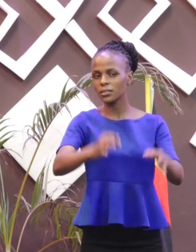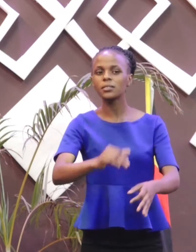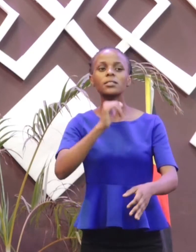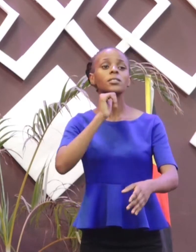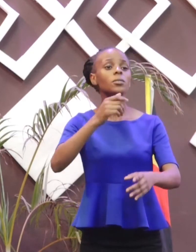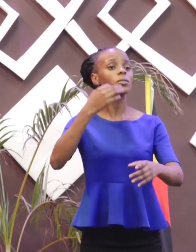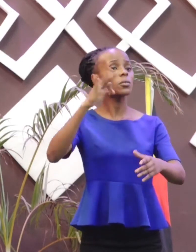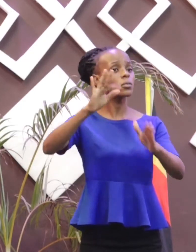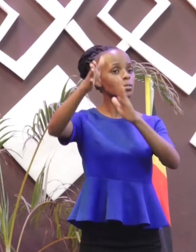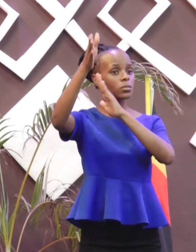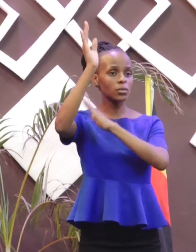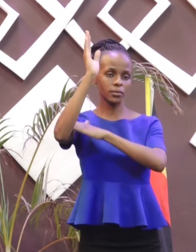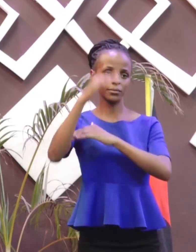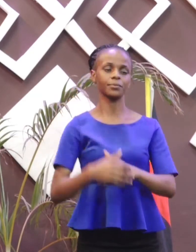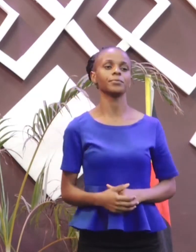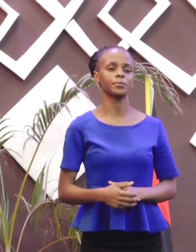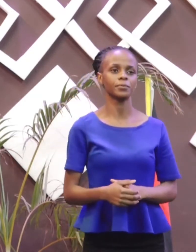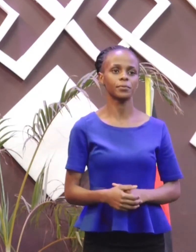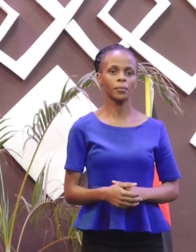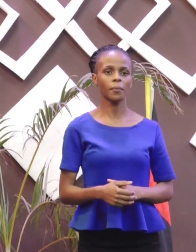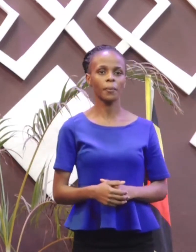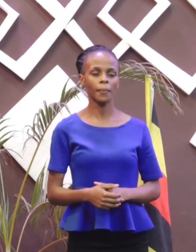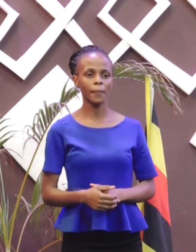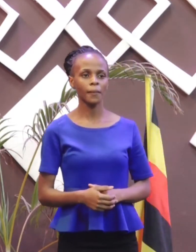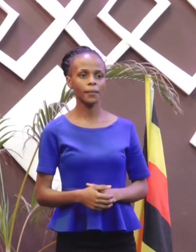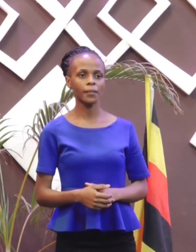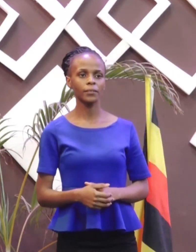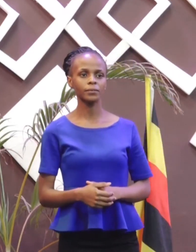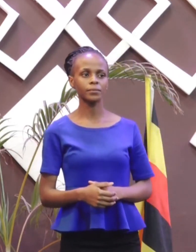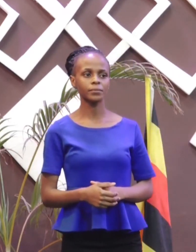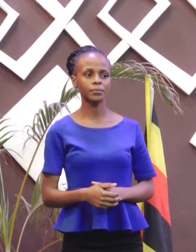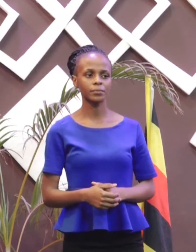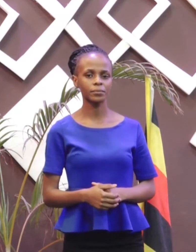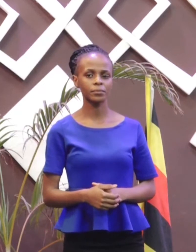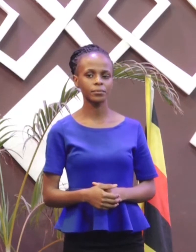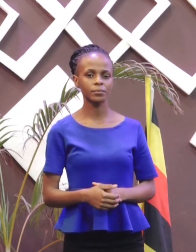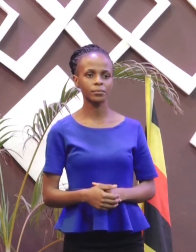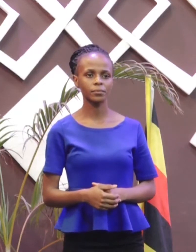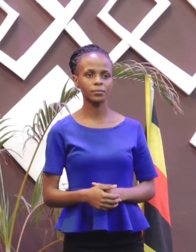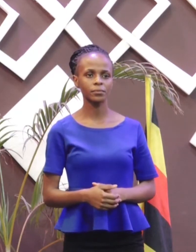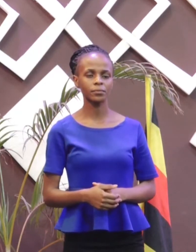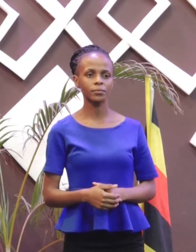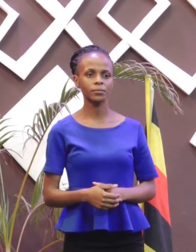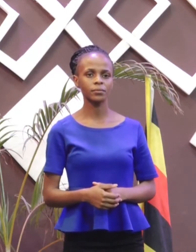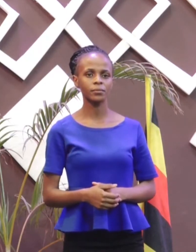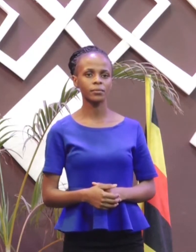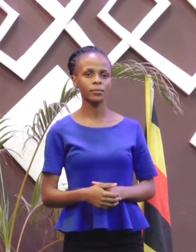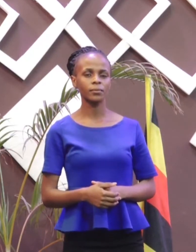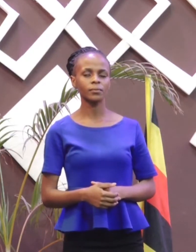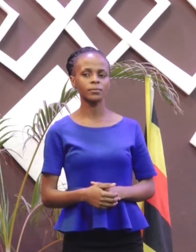godly. Mulembe ogujjawo ogukyawa ne gujirawo ddala buli kyonna ekitali kya bwa